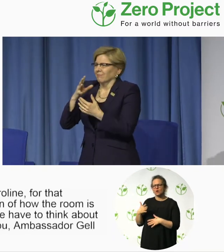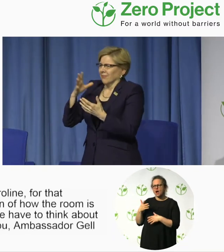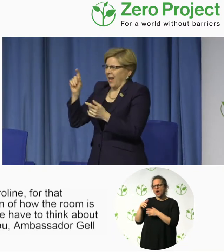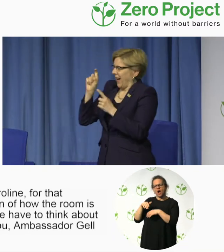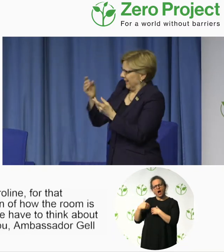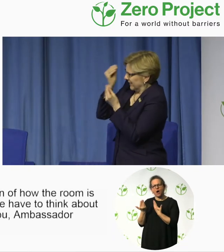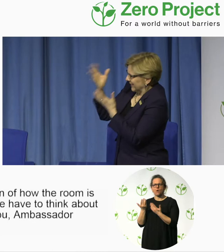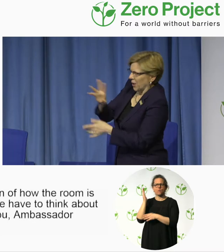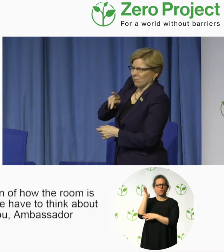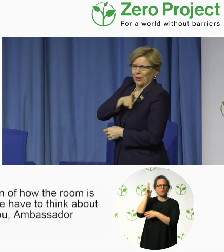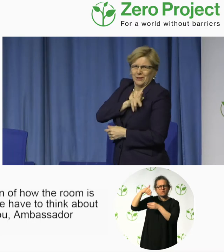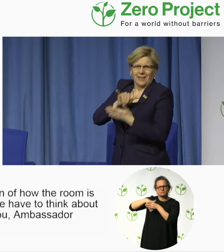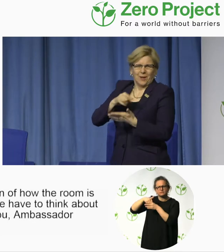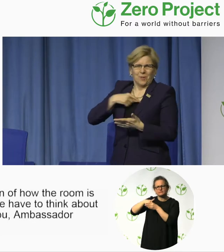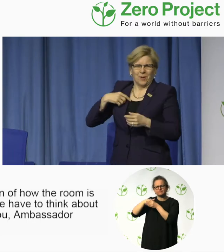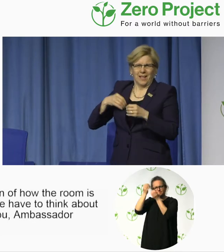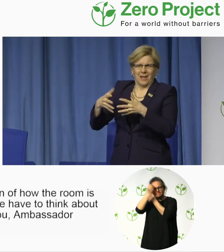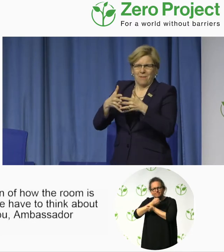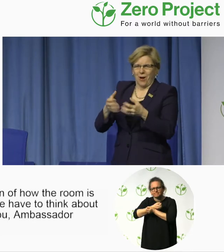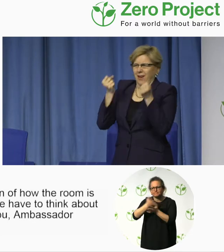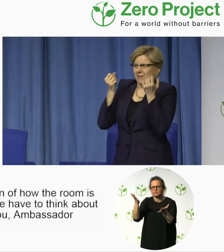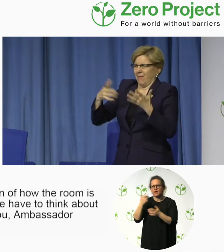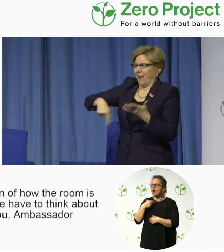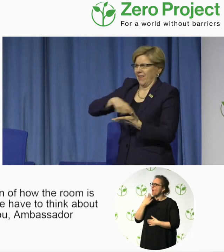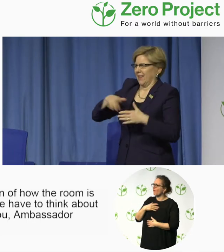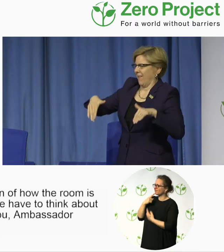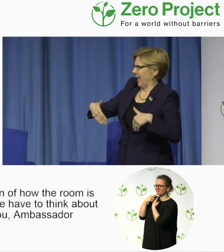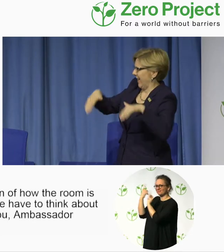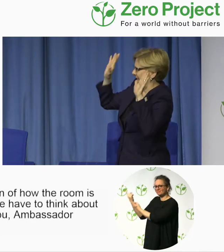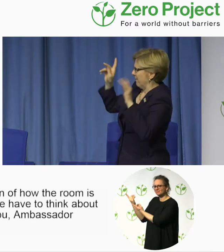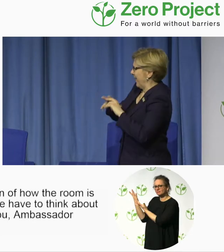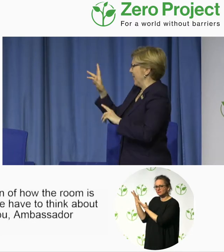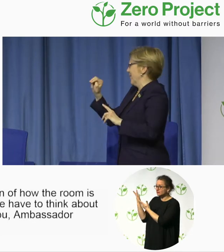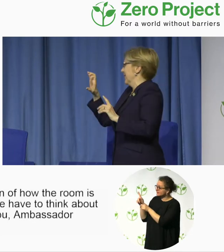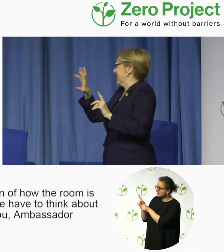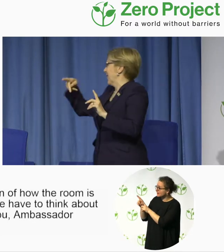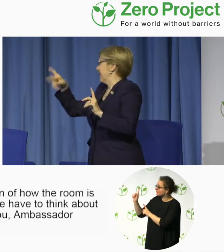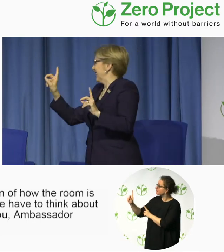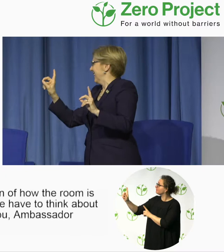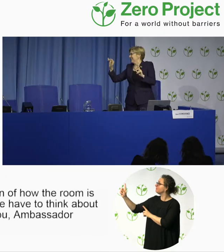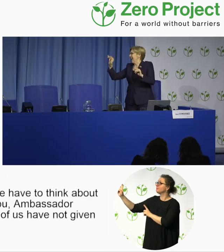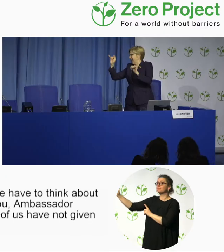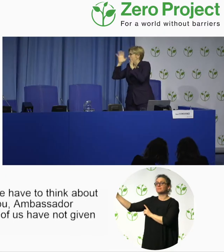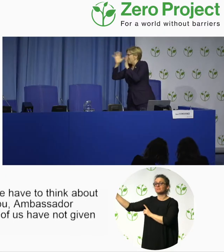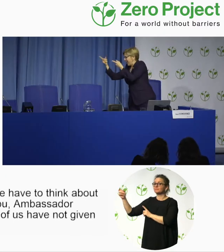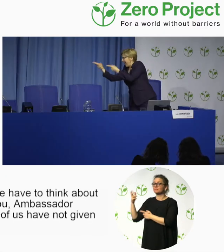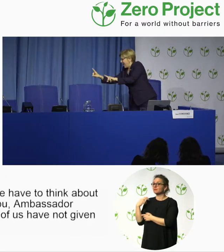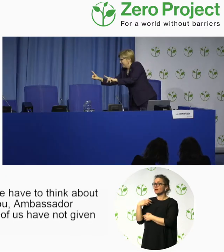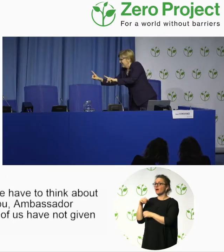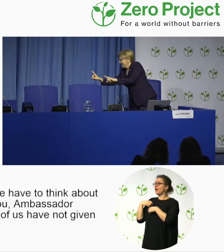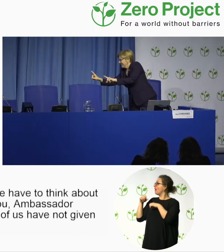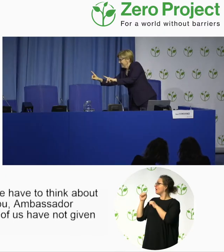extraordinary talk this morning and for your leadership. And I want to share personally that us in America, many of us have not given up on the